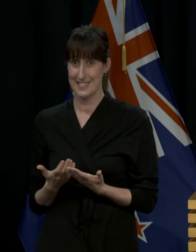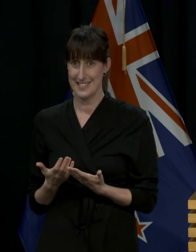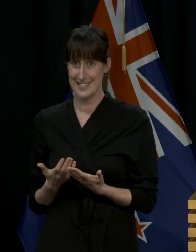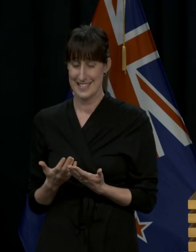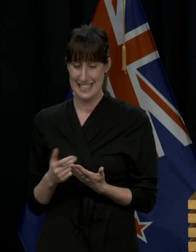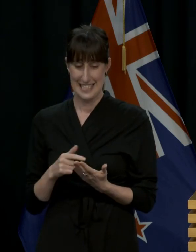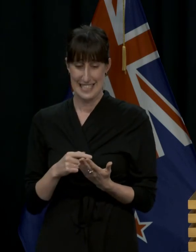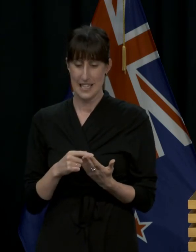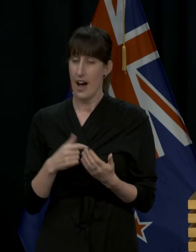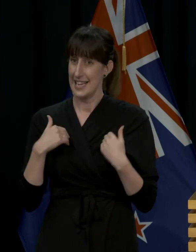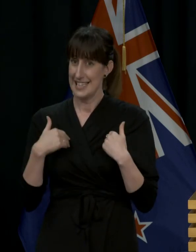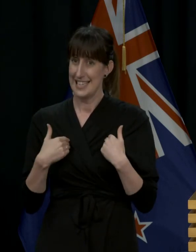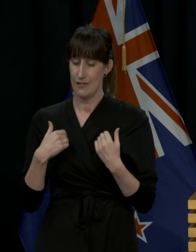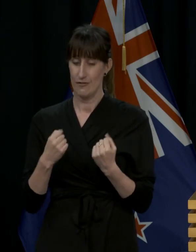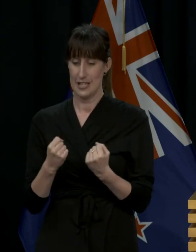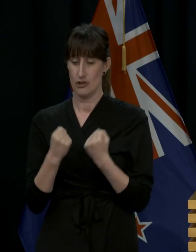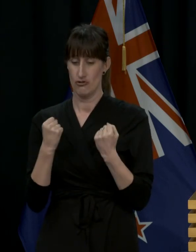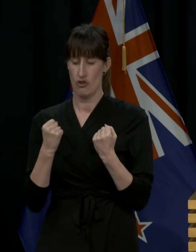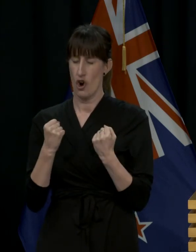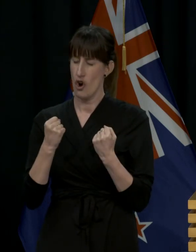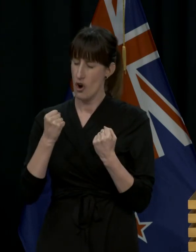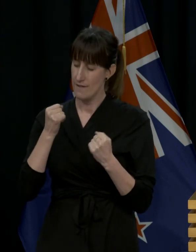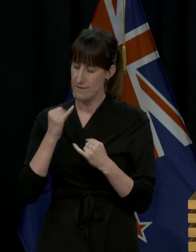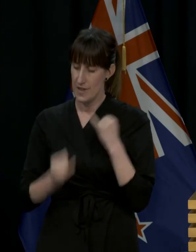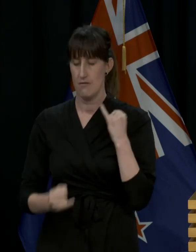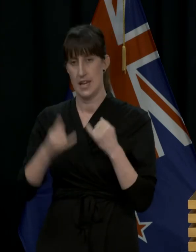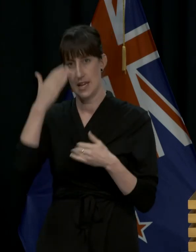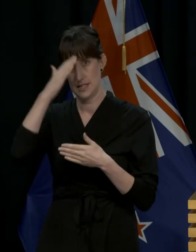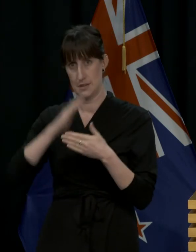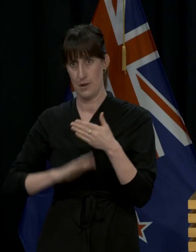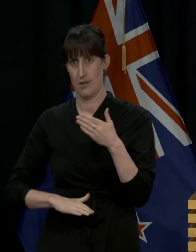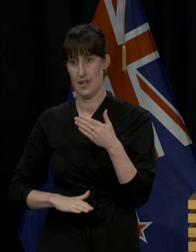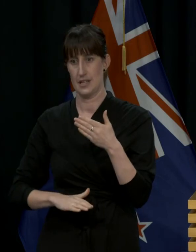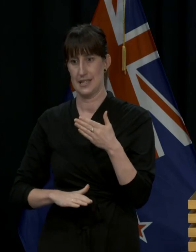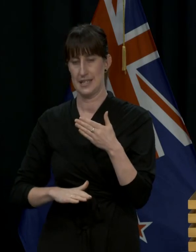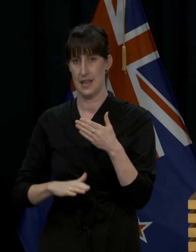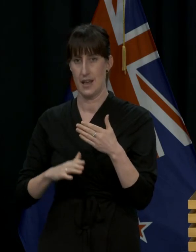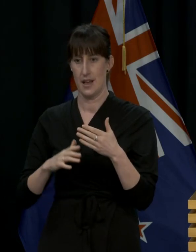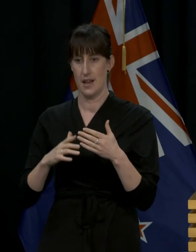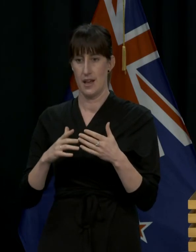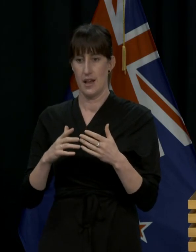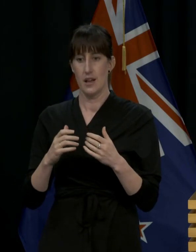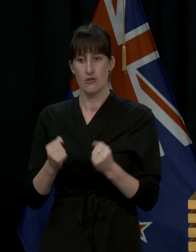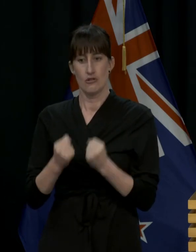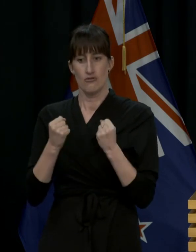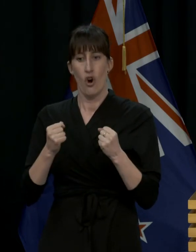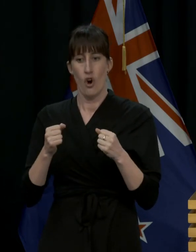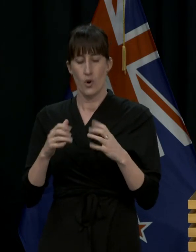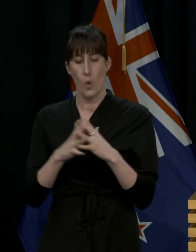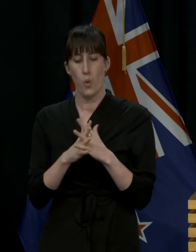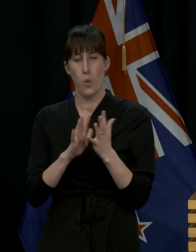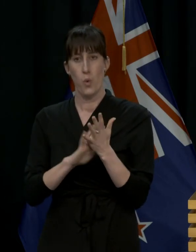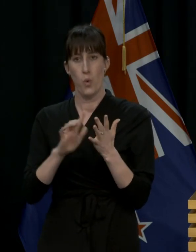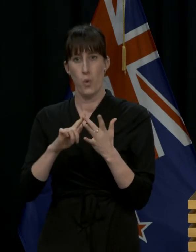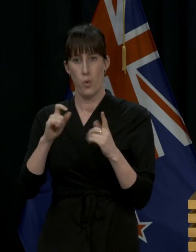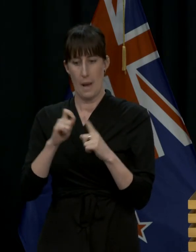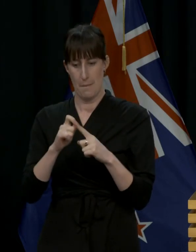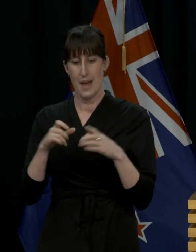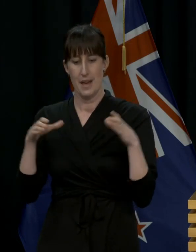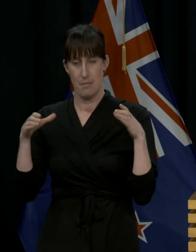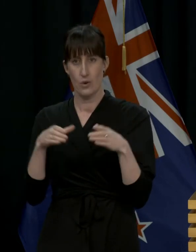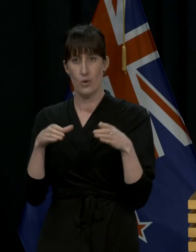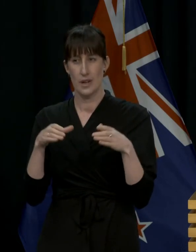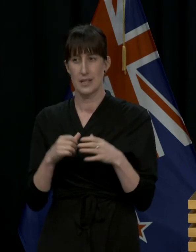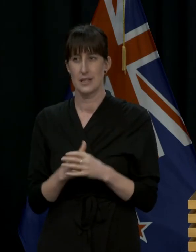needed a very strong, experienced, seasoned whip to be able to take that caucus through. You will see,